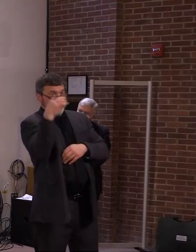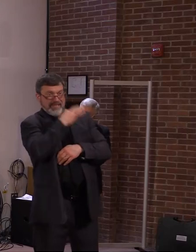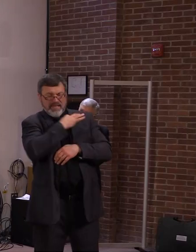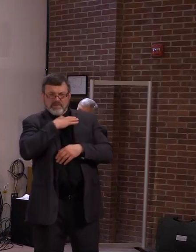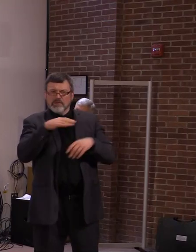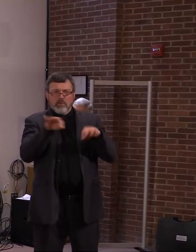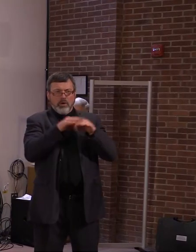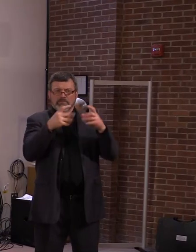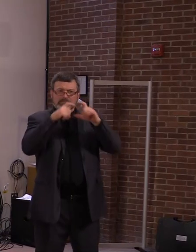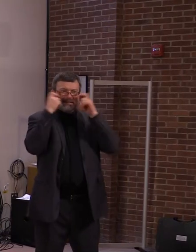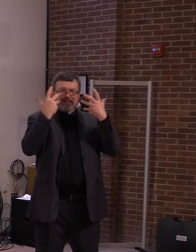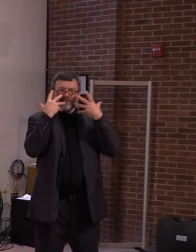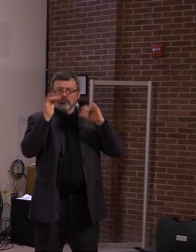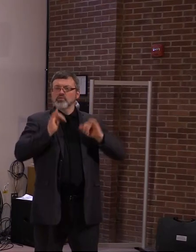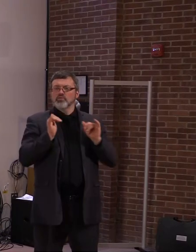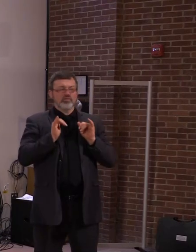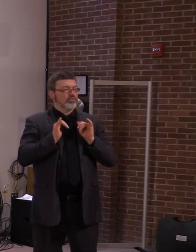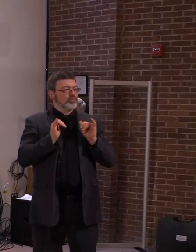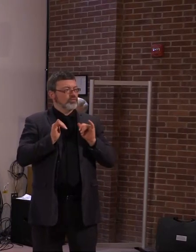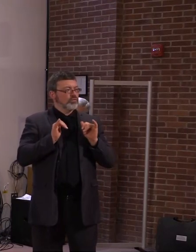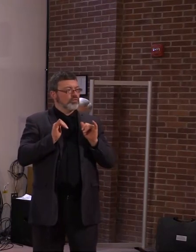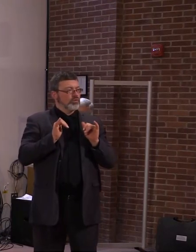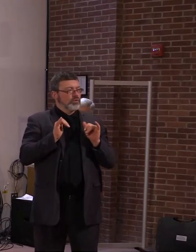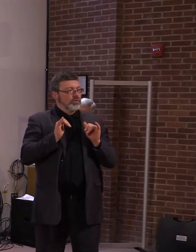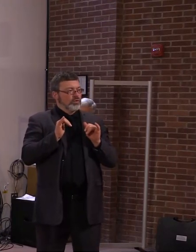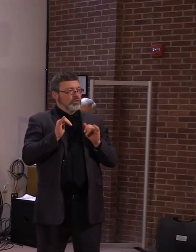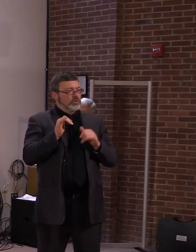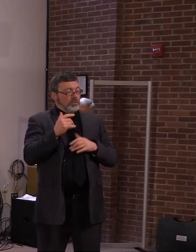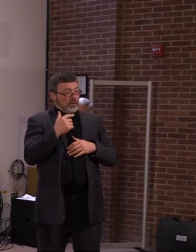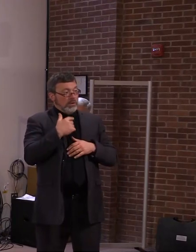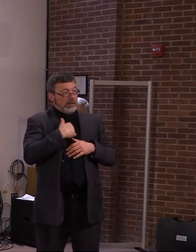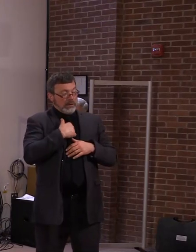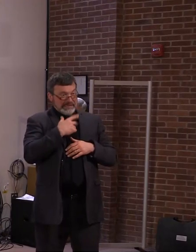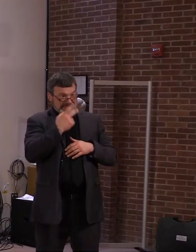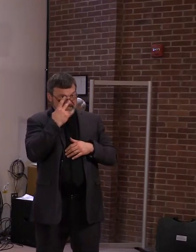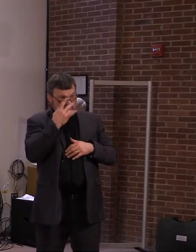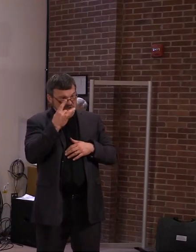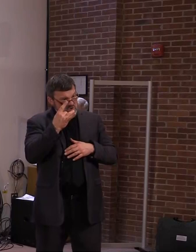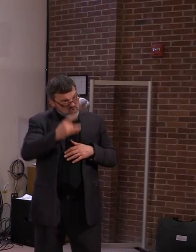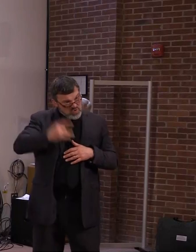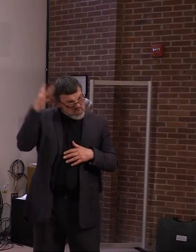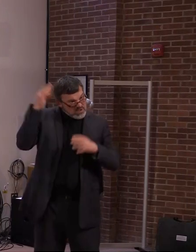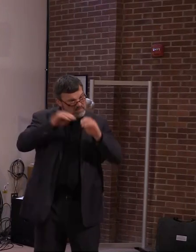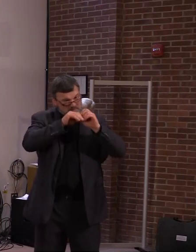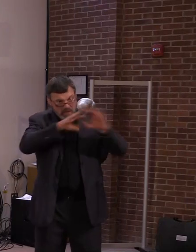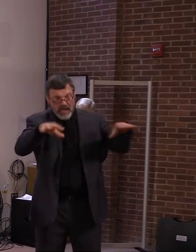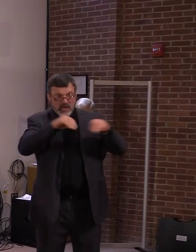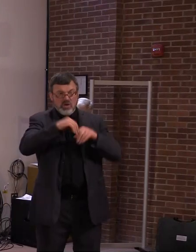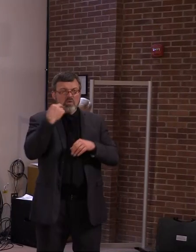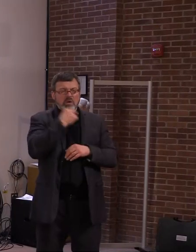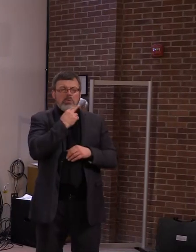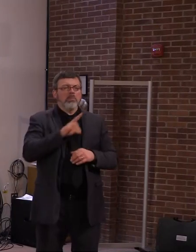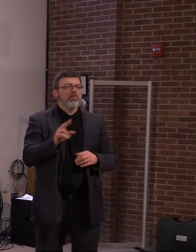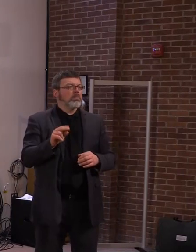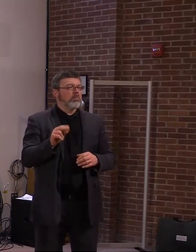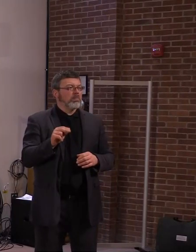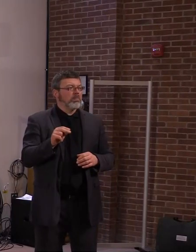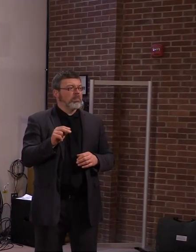in restaurants everywhere in the state, but we do see them. And this is potentially avoidable.